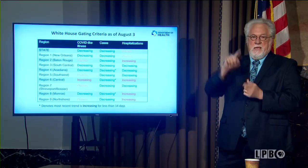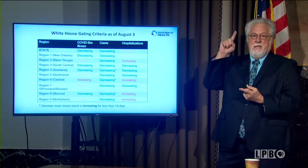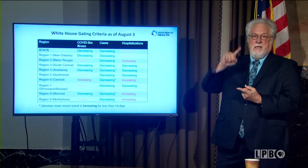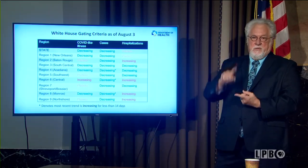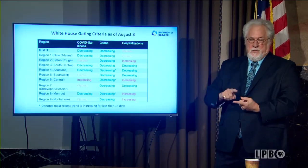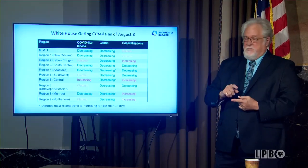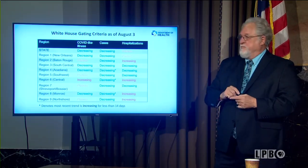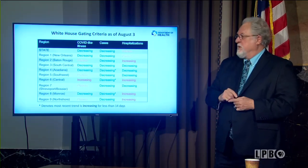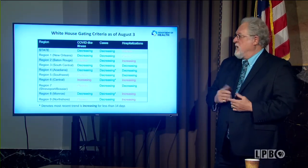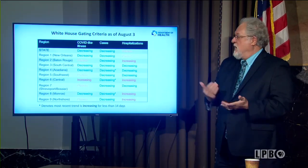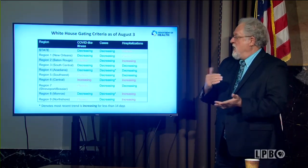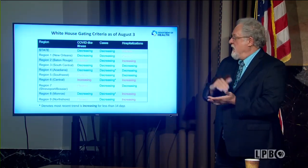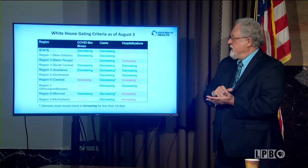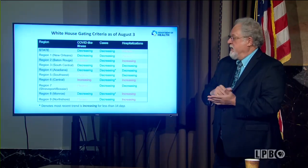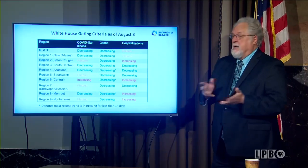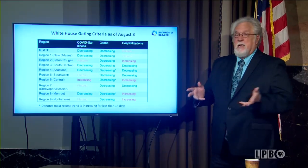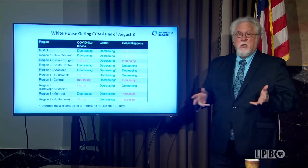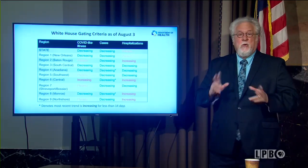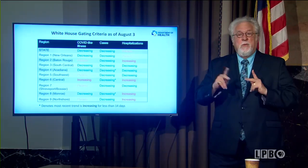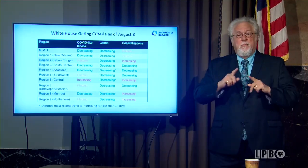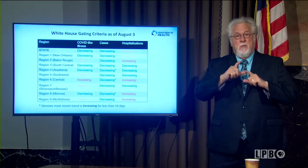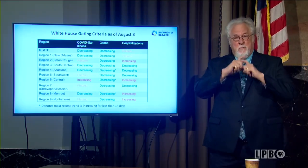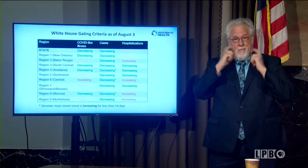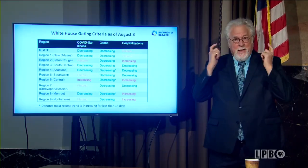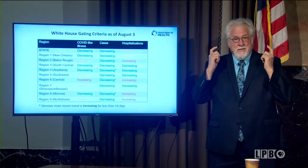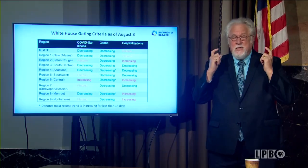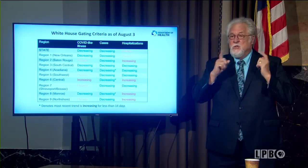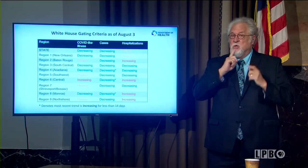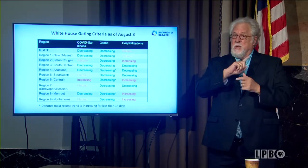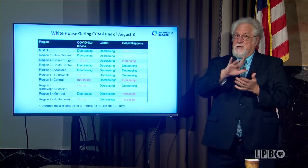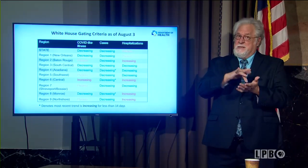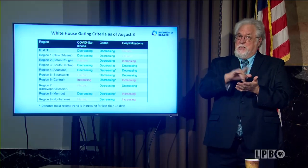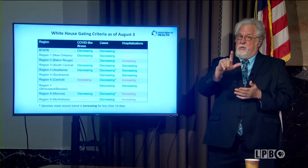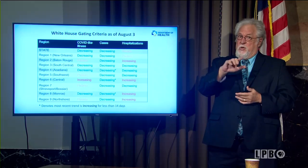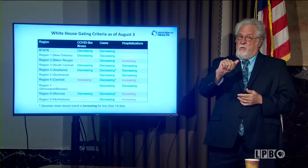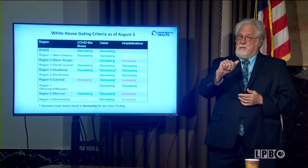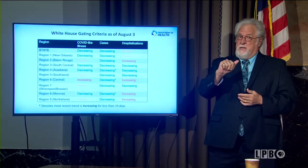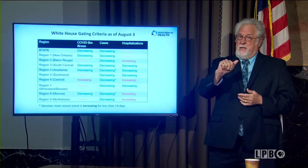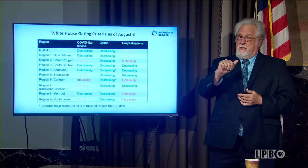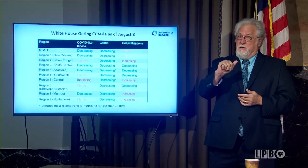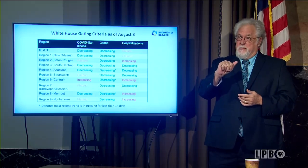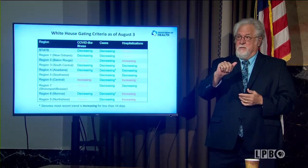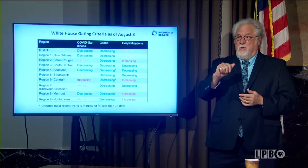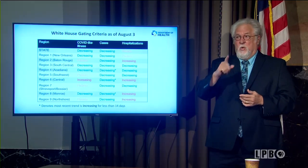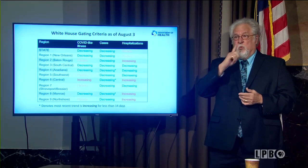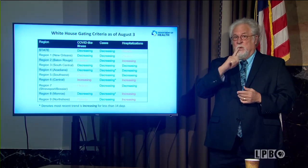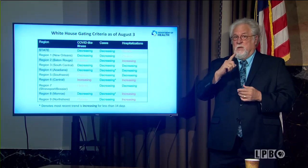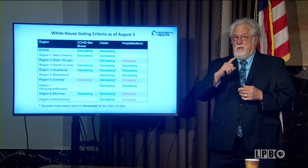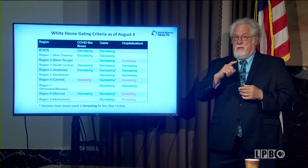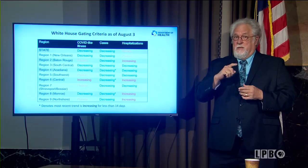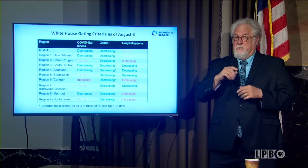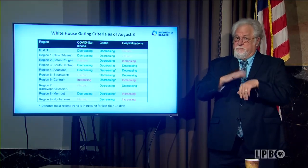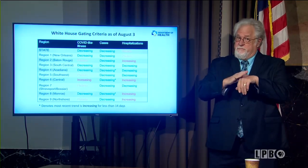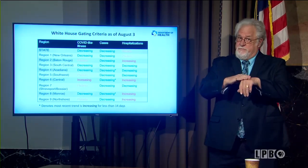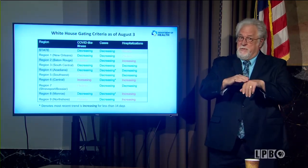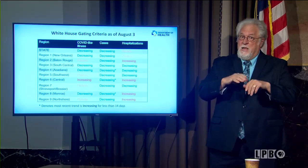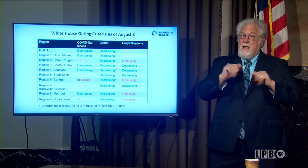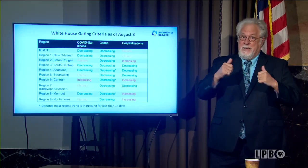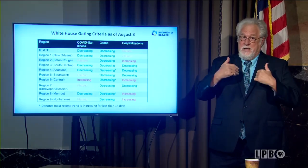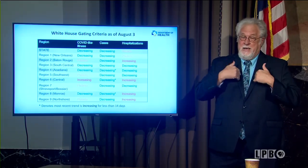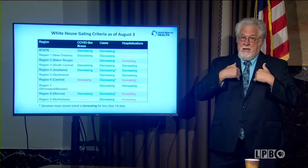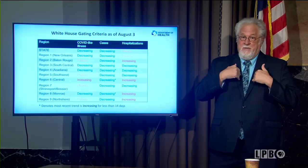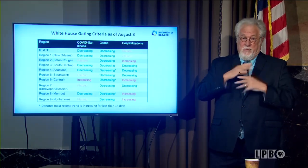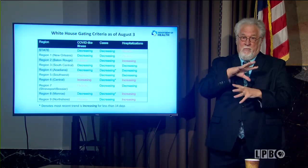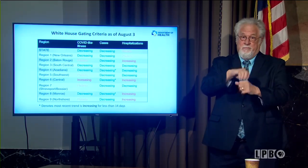decreases. Again, would encourage everyone to wear masks, but certainly if you're in central Louisiana, would really take that on board. You can have a role